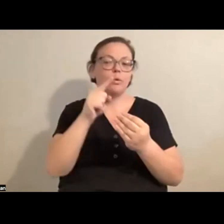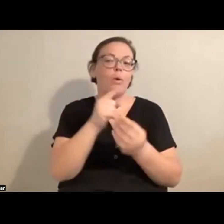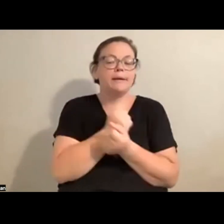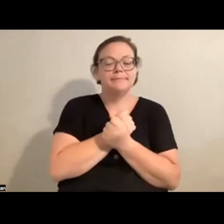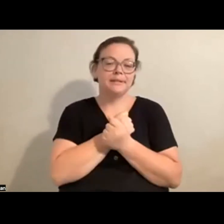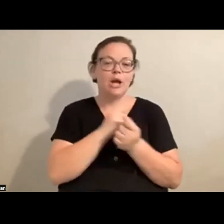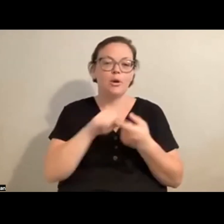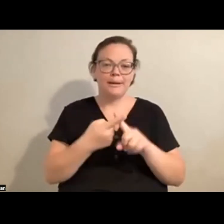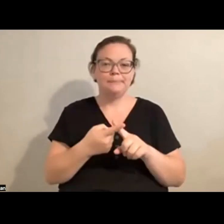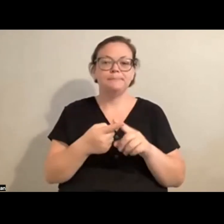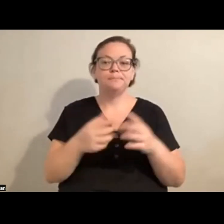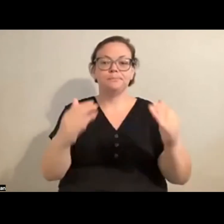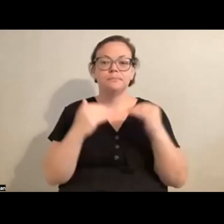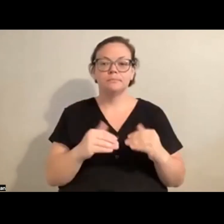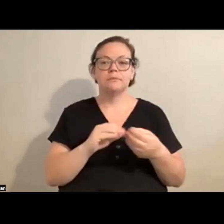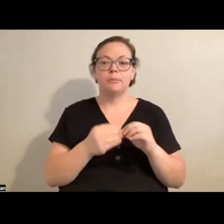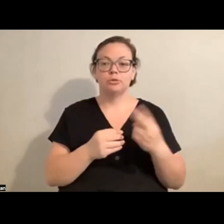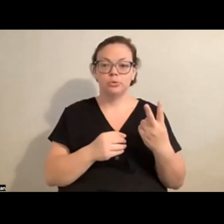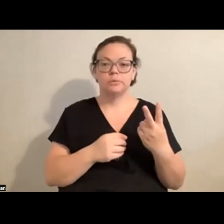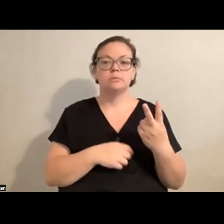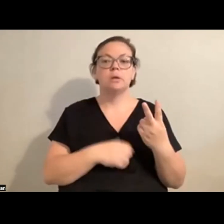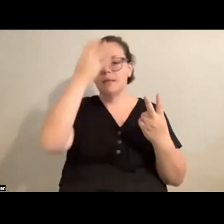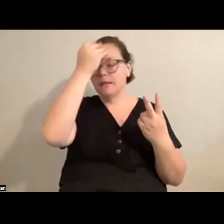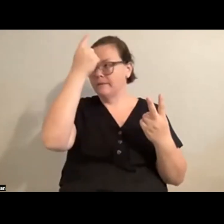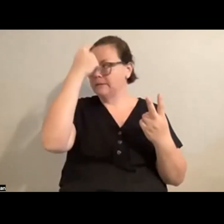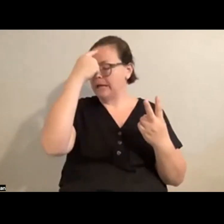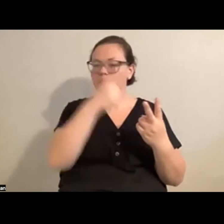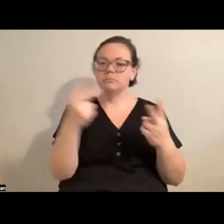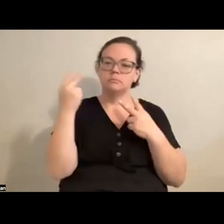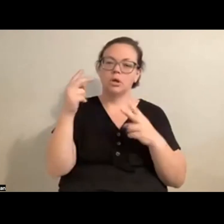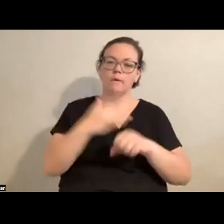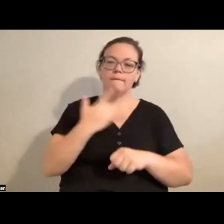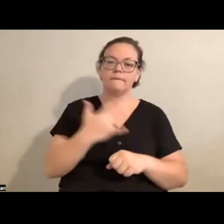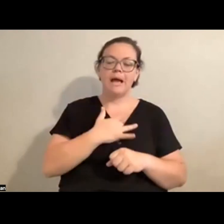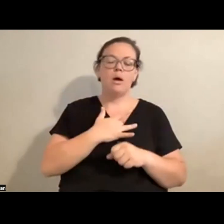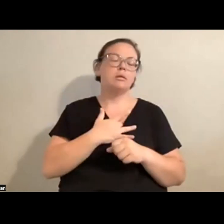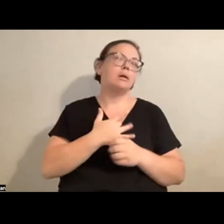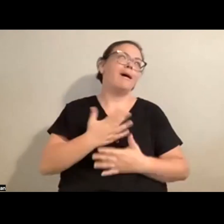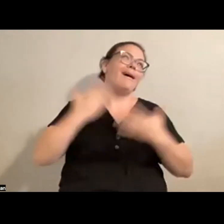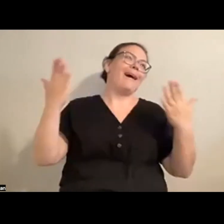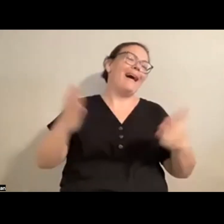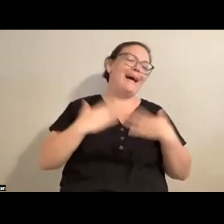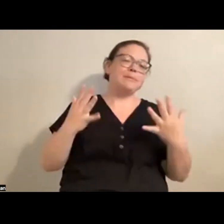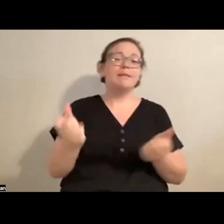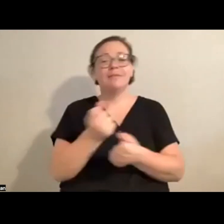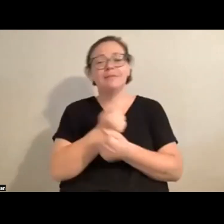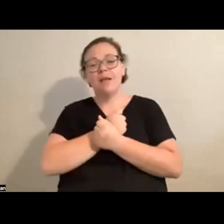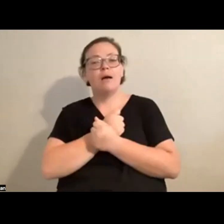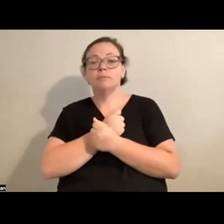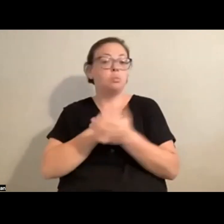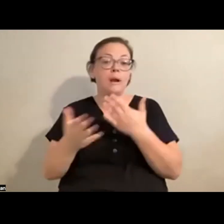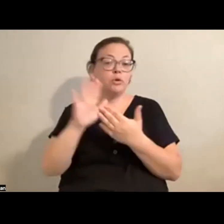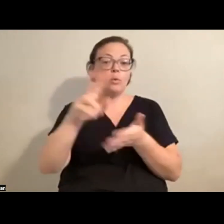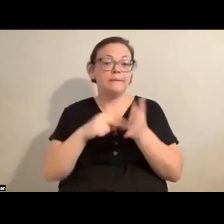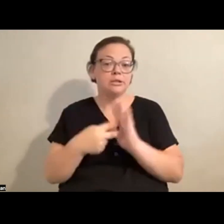prompt. Another option, think of a time when you felt absolute bliss or loved, however you define that, and